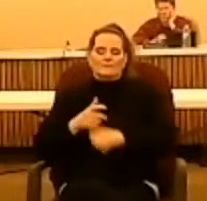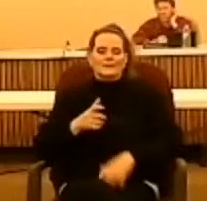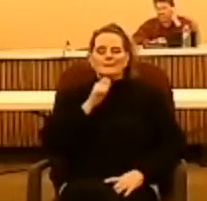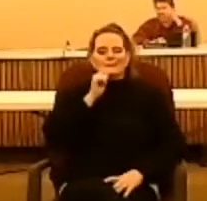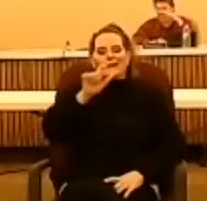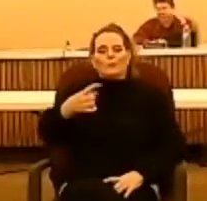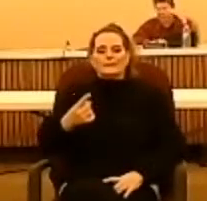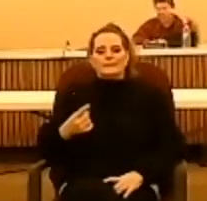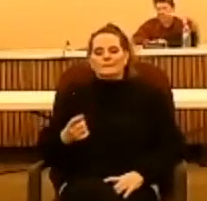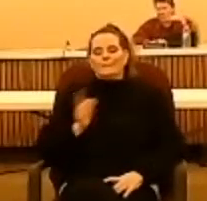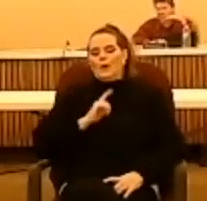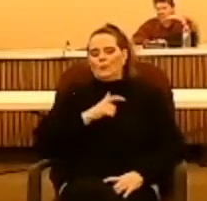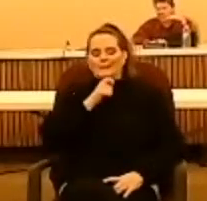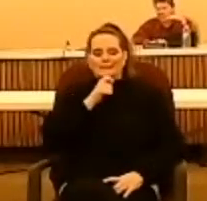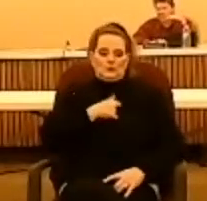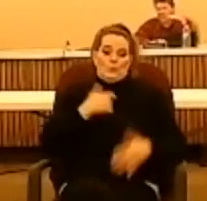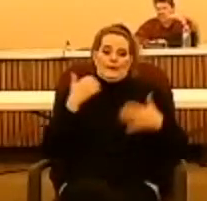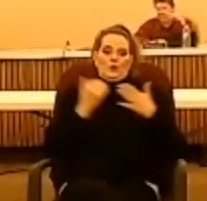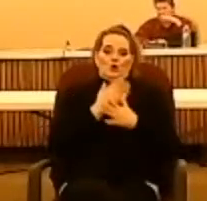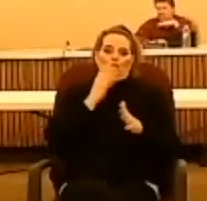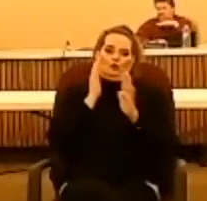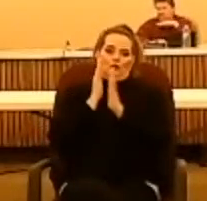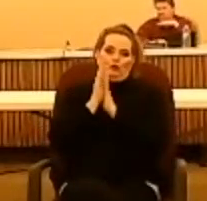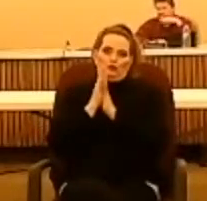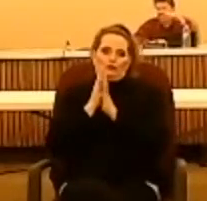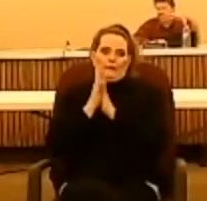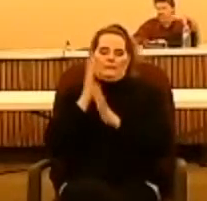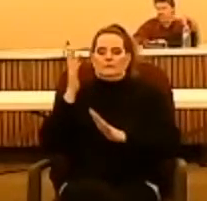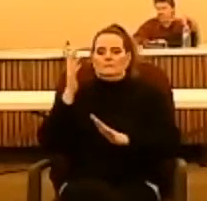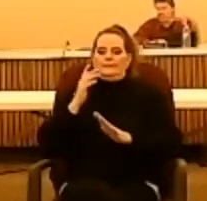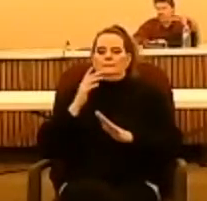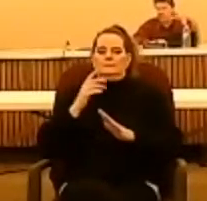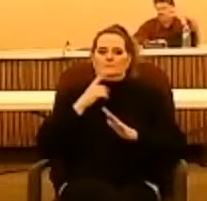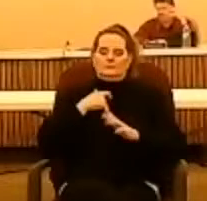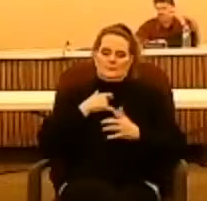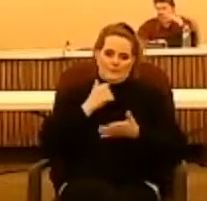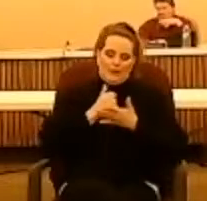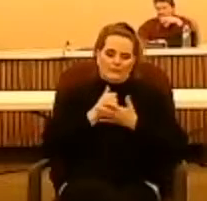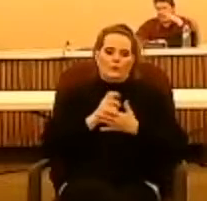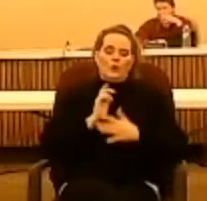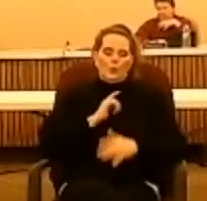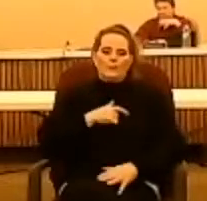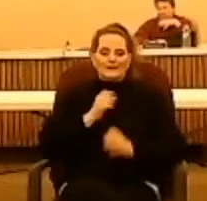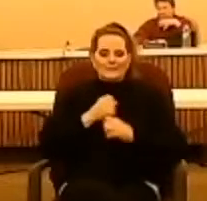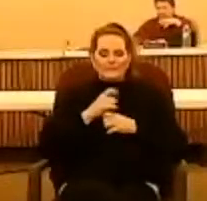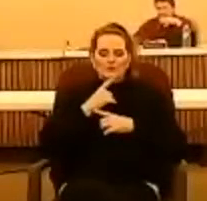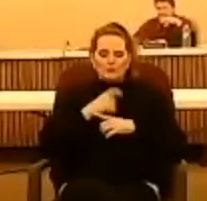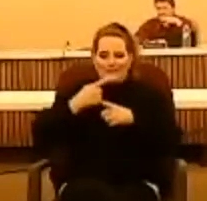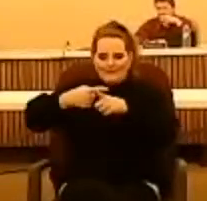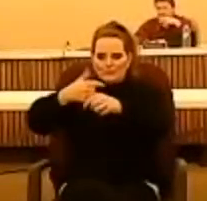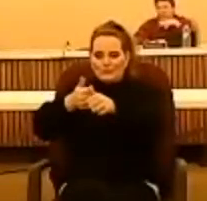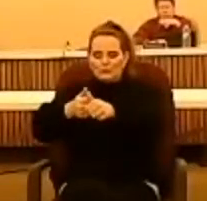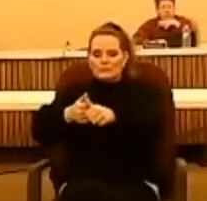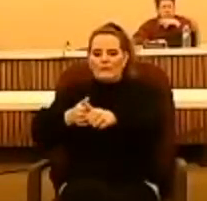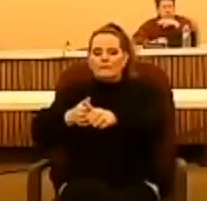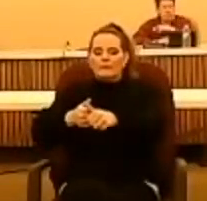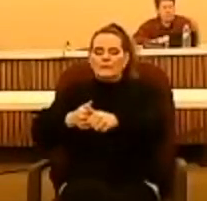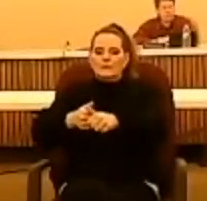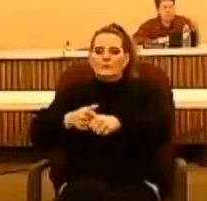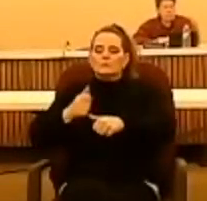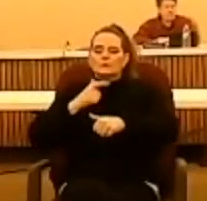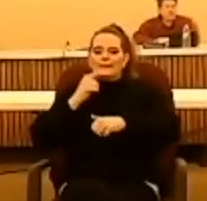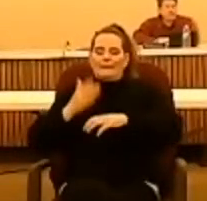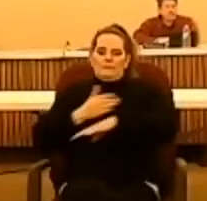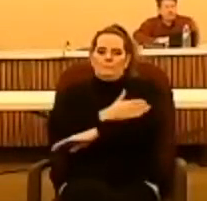We didn't just want the new traffic to have an equal performance. We wanted it to the intersection have a better performance even with the new